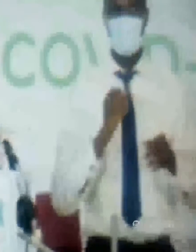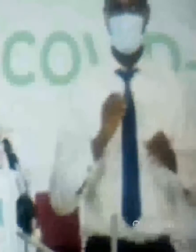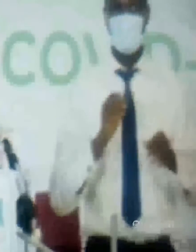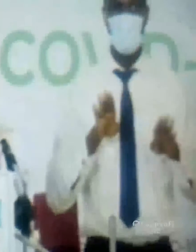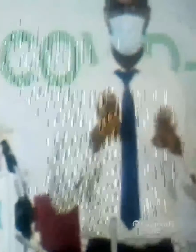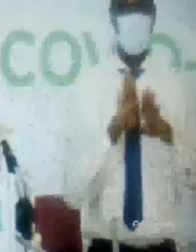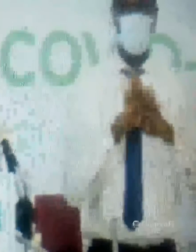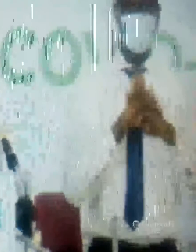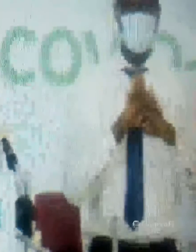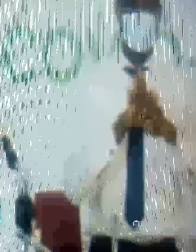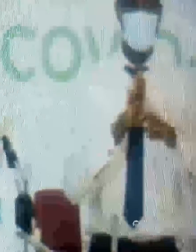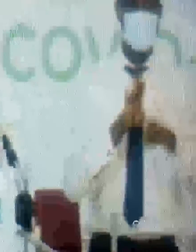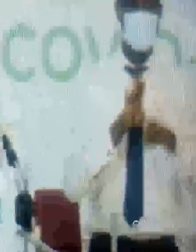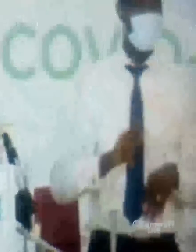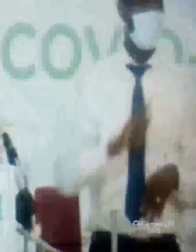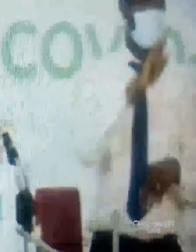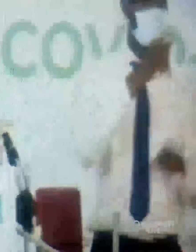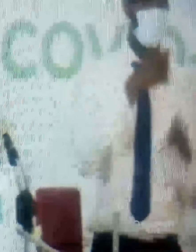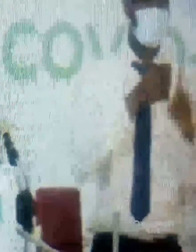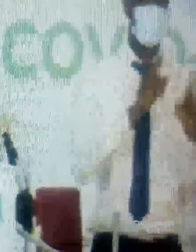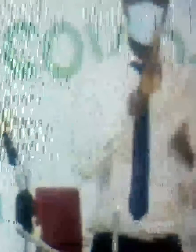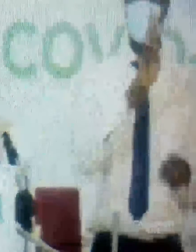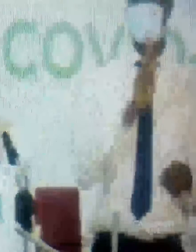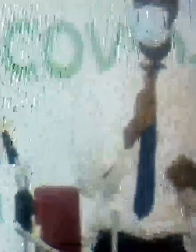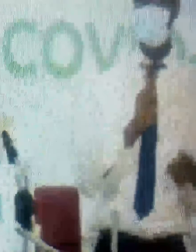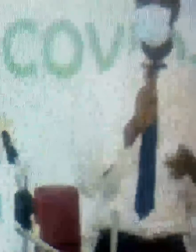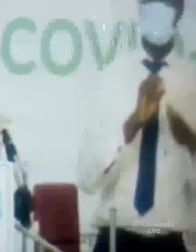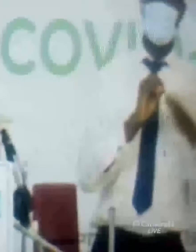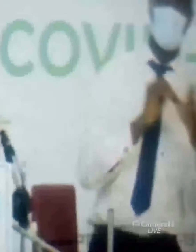coming in from the UK, particularly in South Africa.